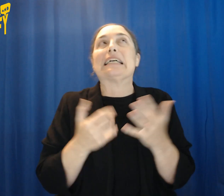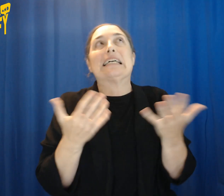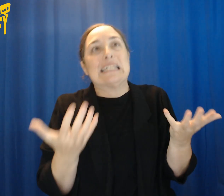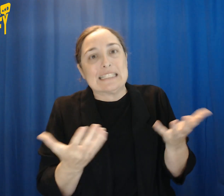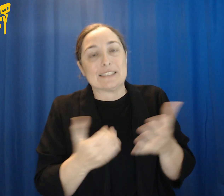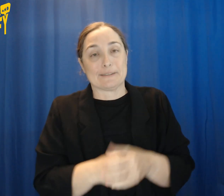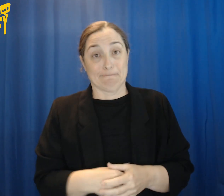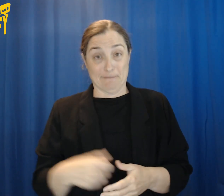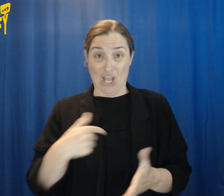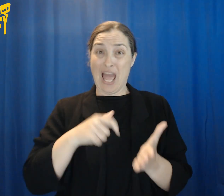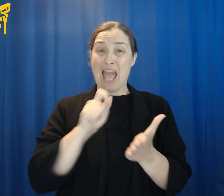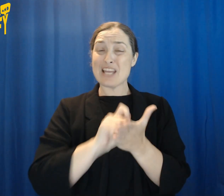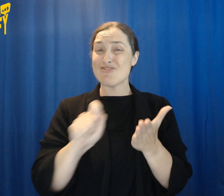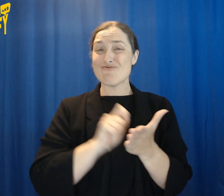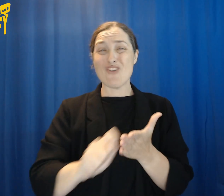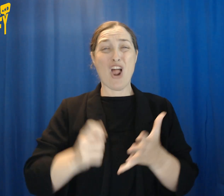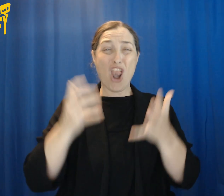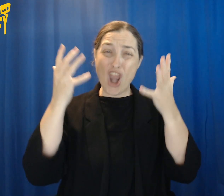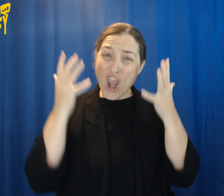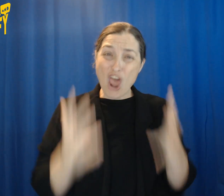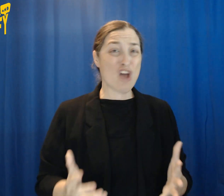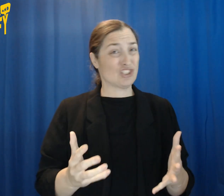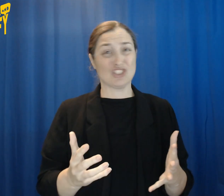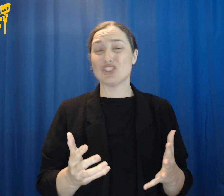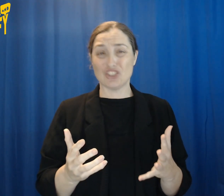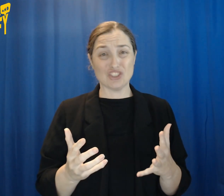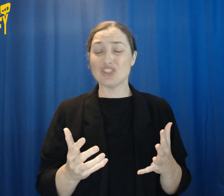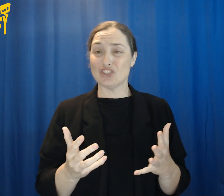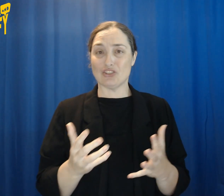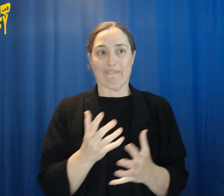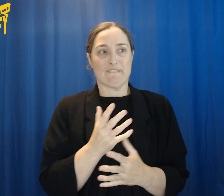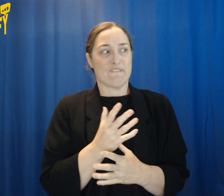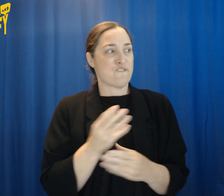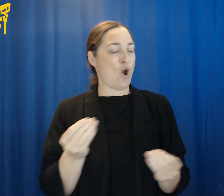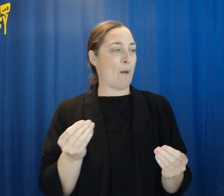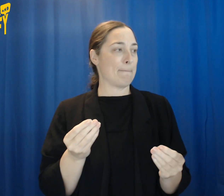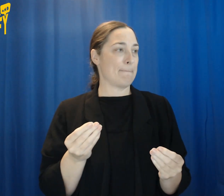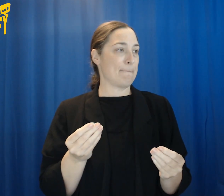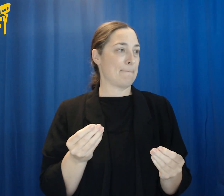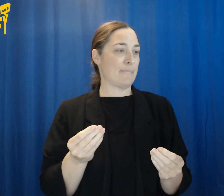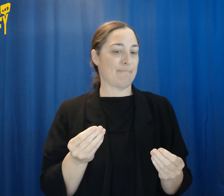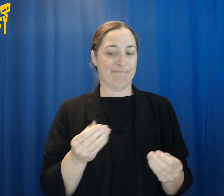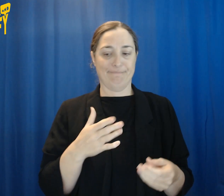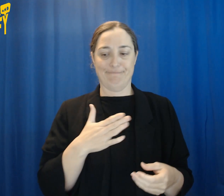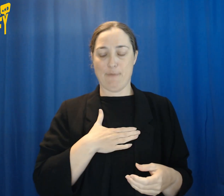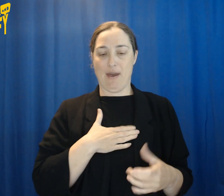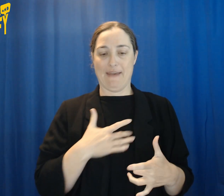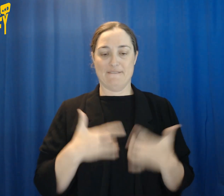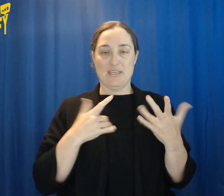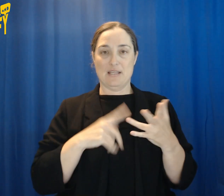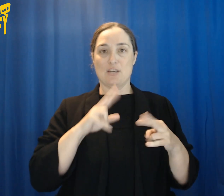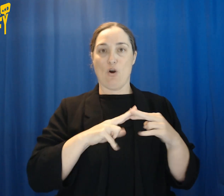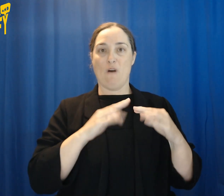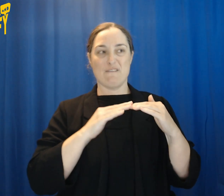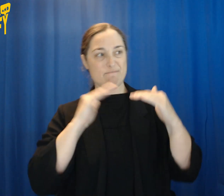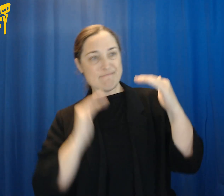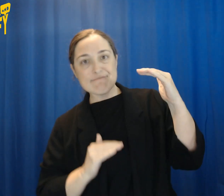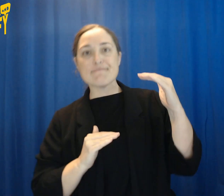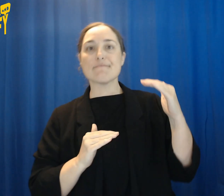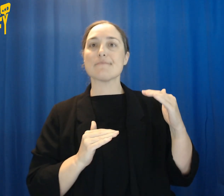a bunch of stuff that came from a sense of injustice and rage when looking back. There was a lot